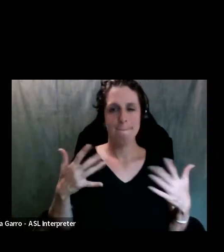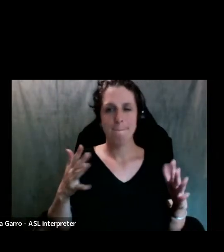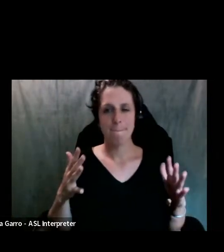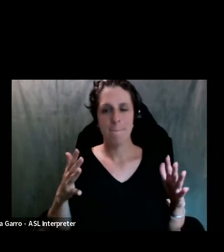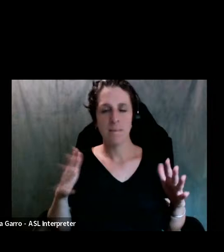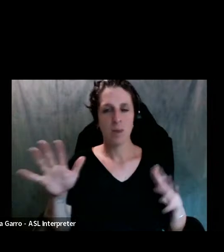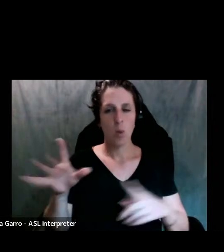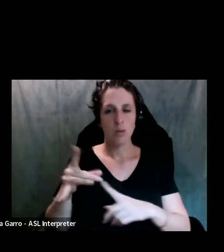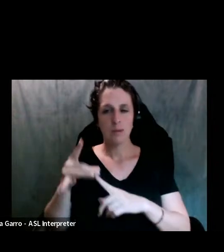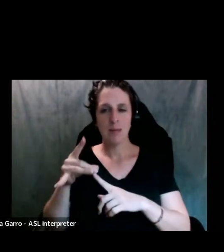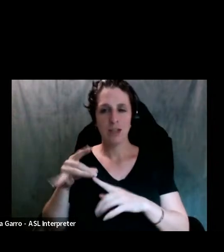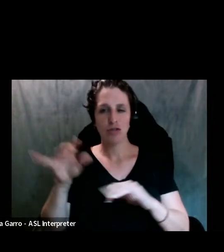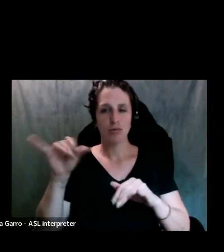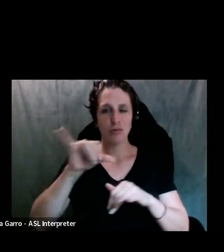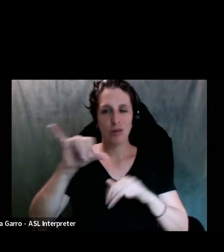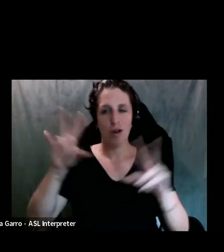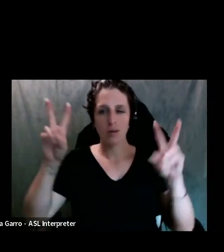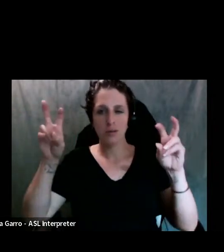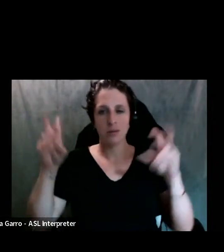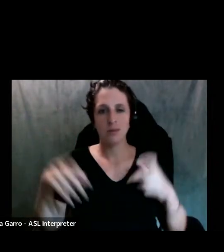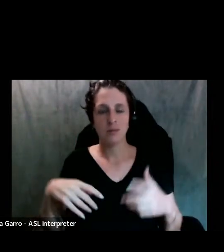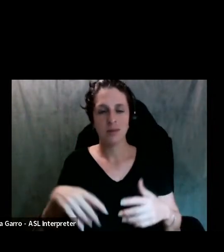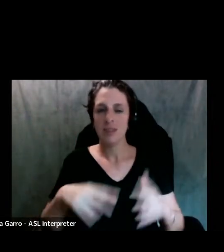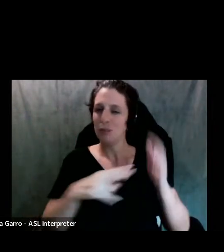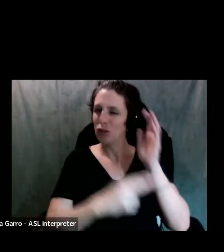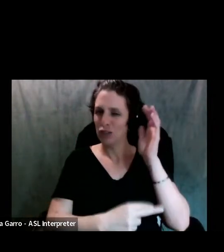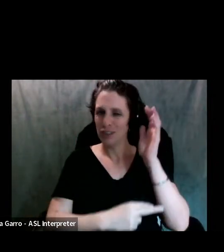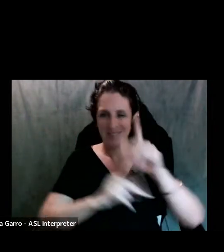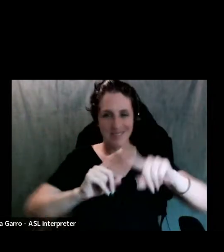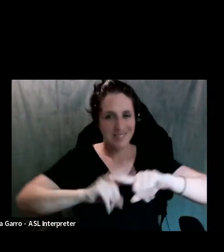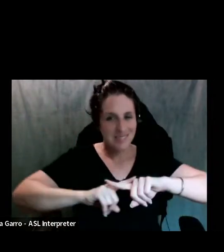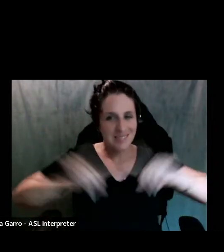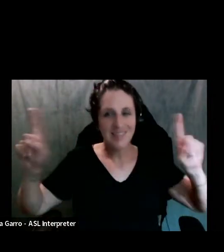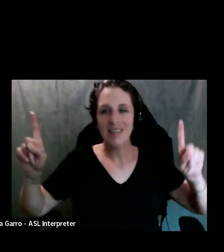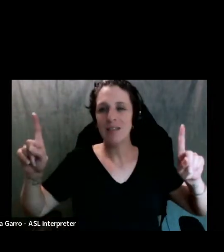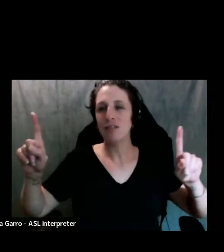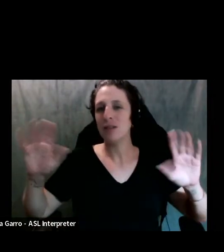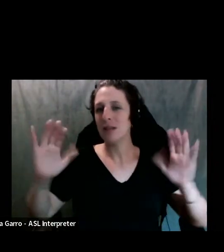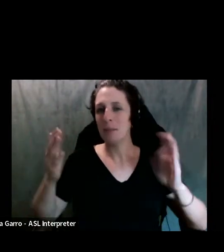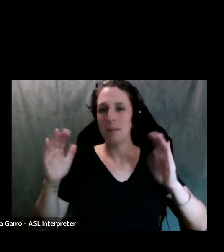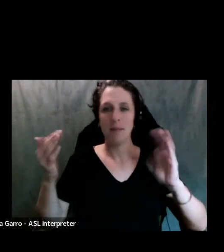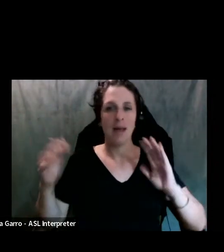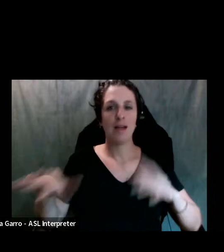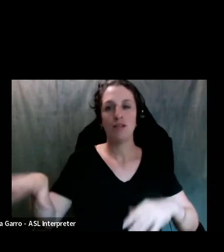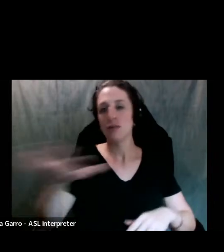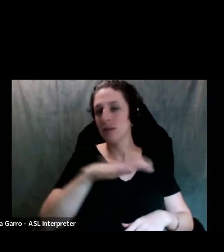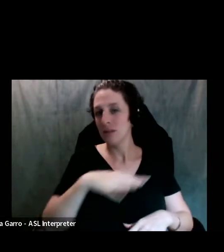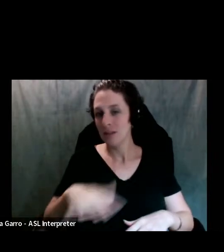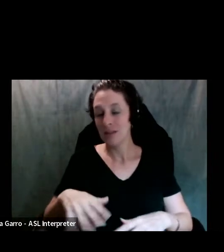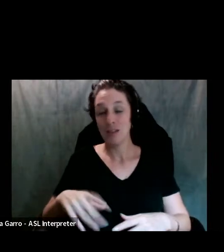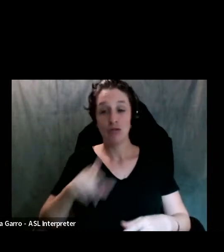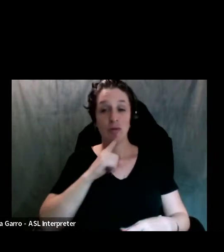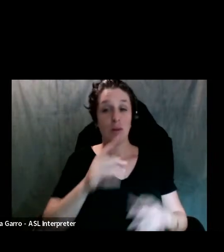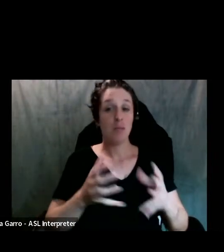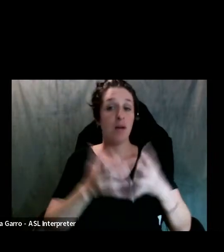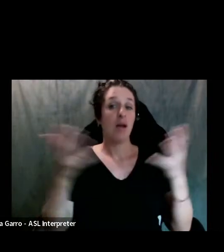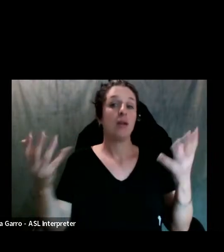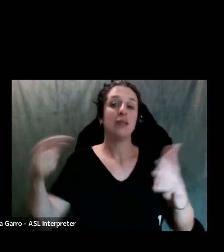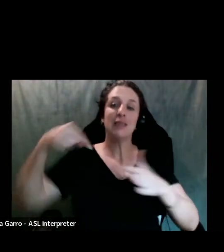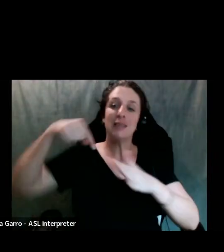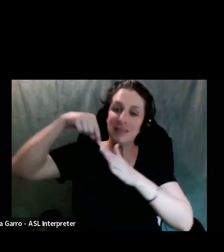sauce, but Bridge is different from them all. It goes so much deeper on